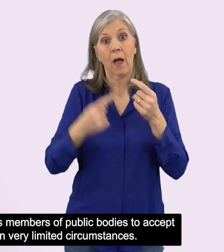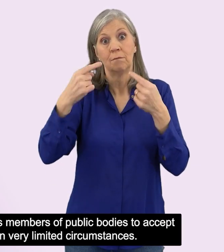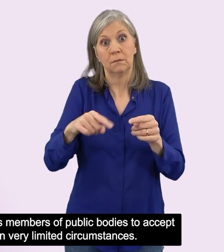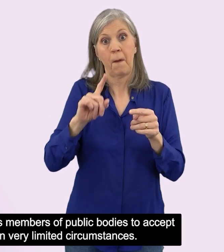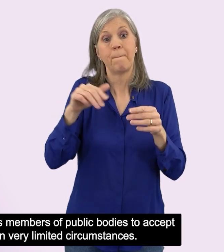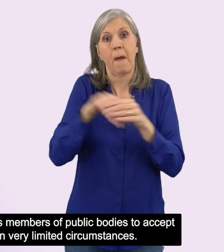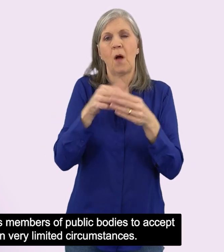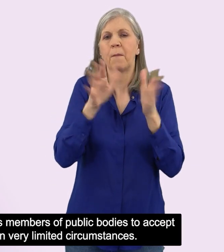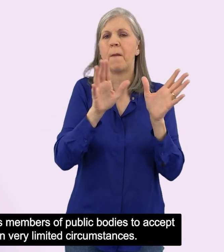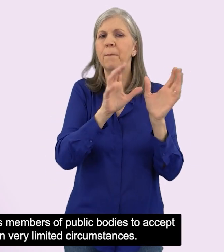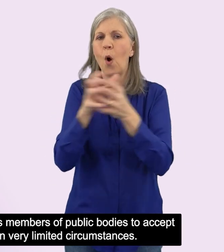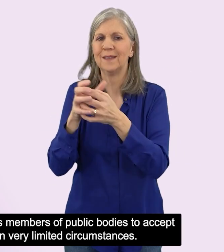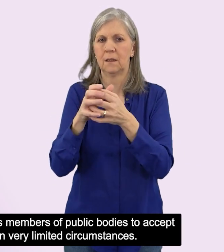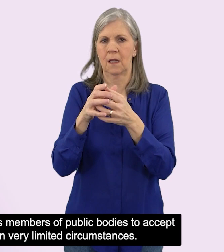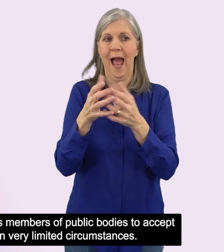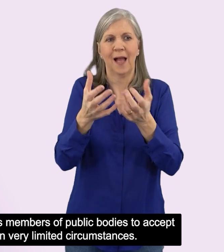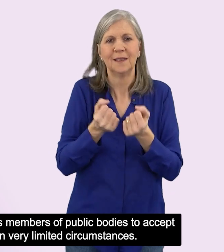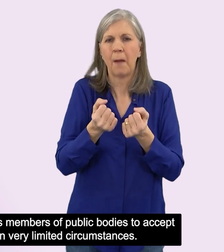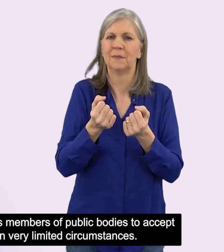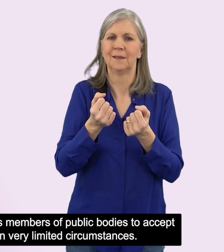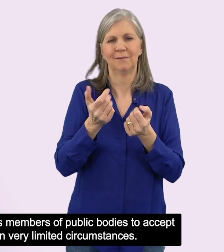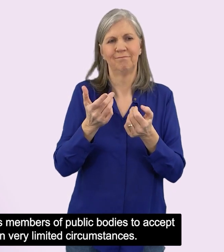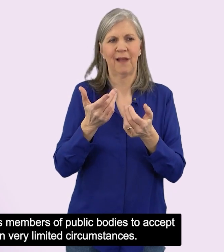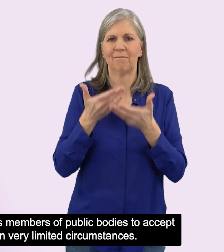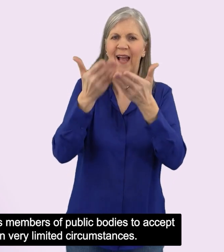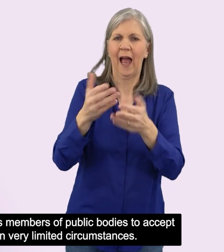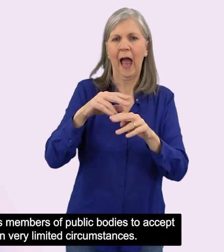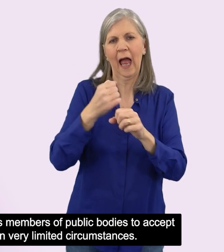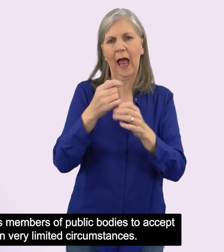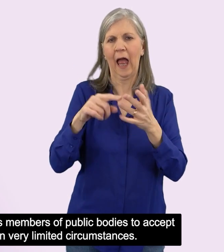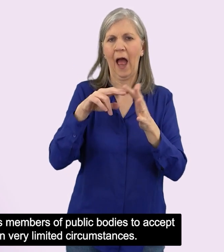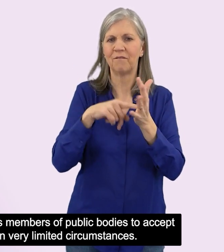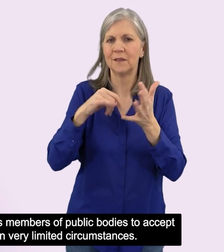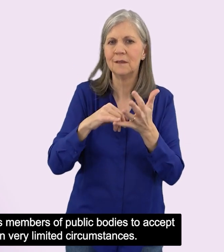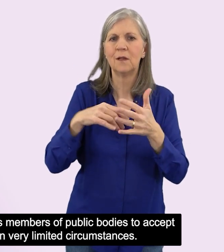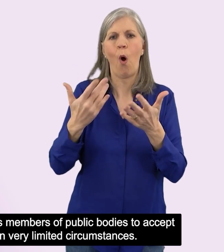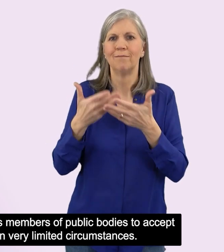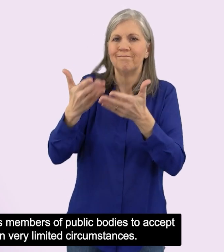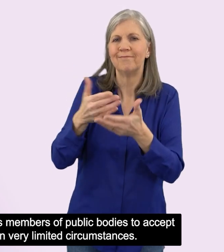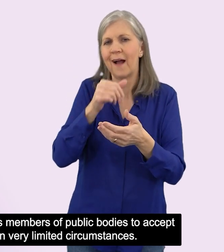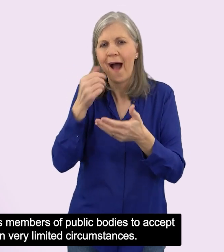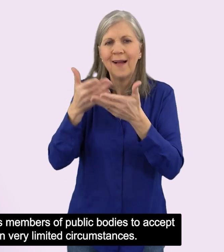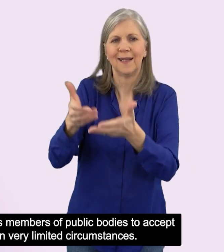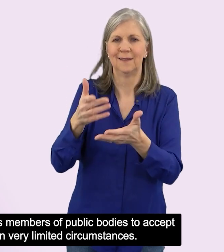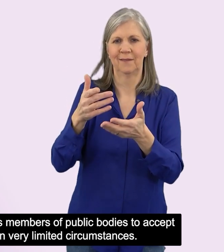7.3. The Code only permits members of public bodies to accept gifts or hospitality in very